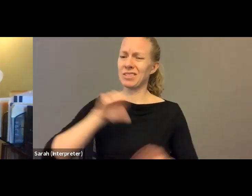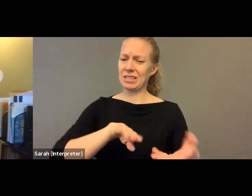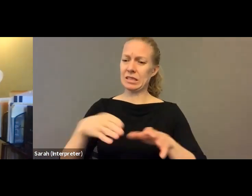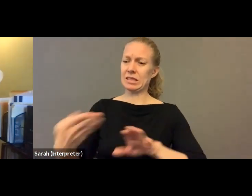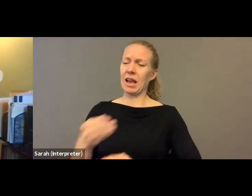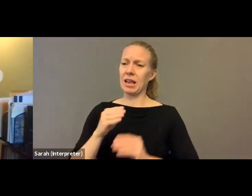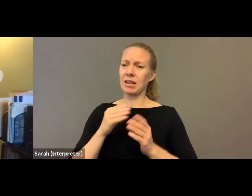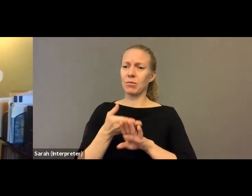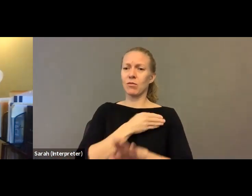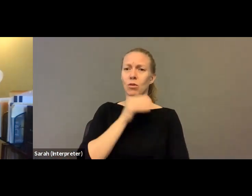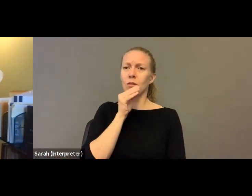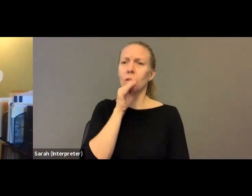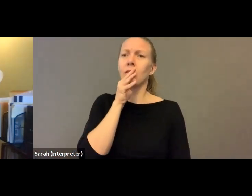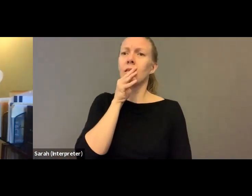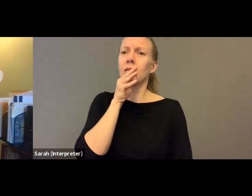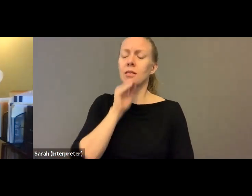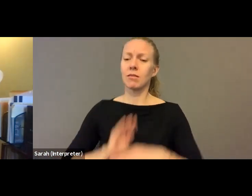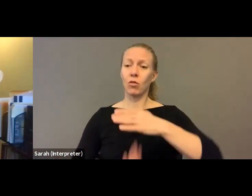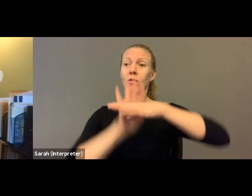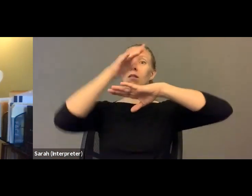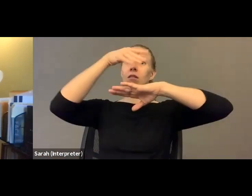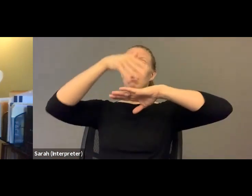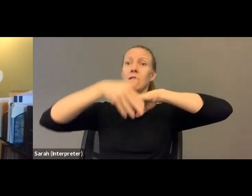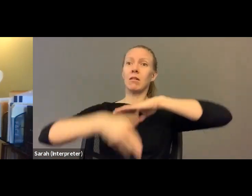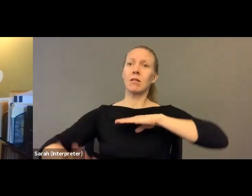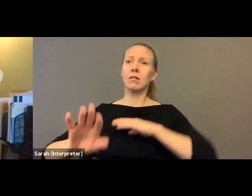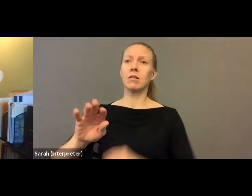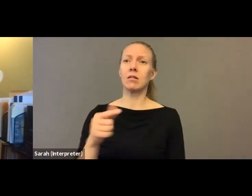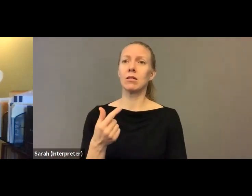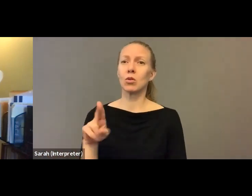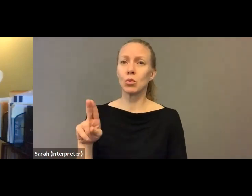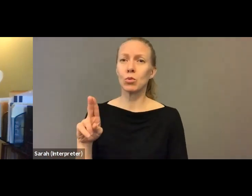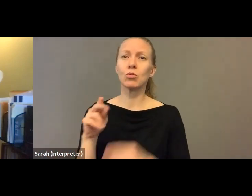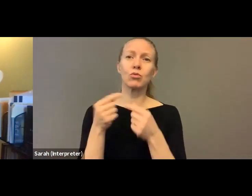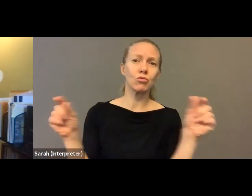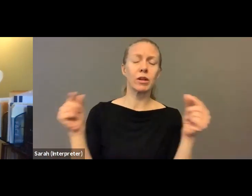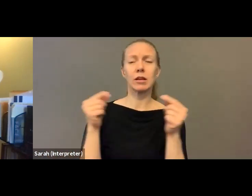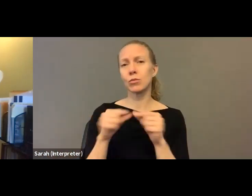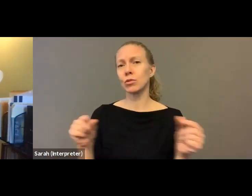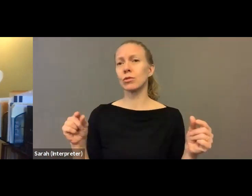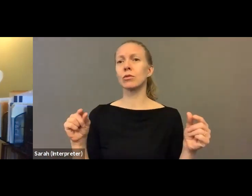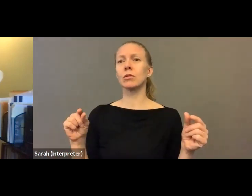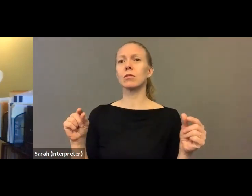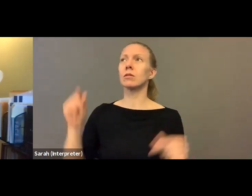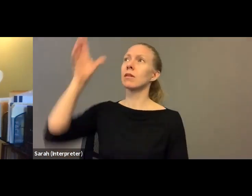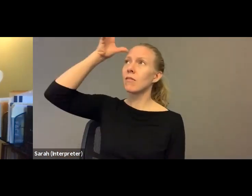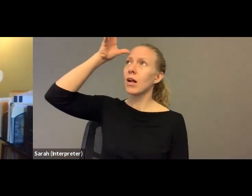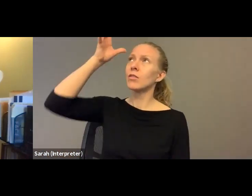volcanic while he halo, goo and grammar. Father